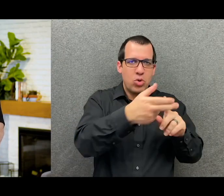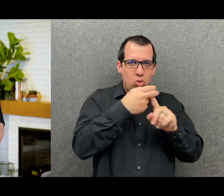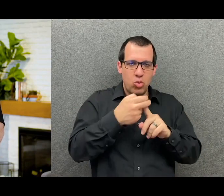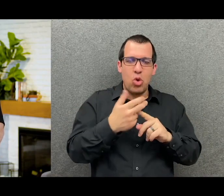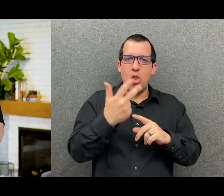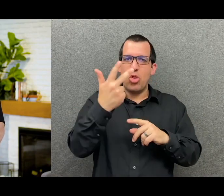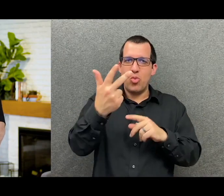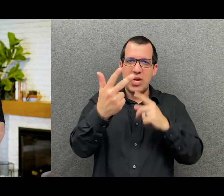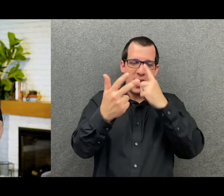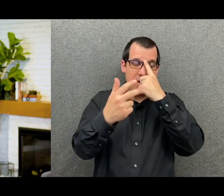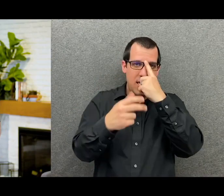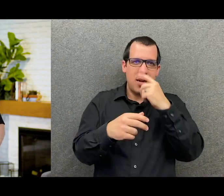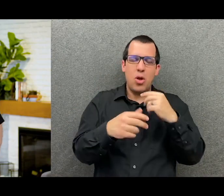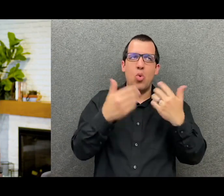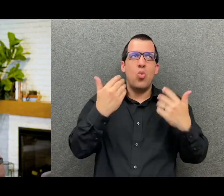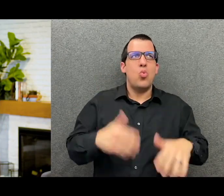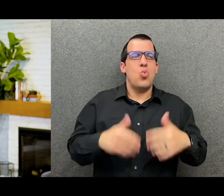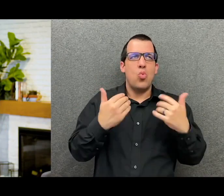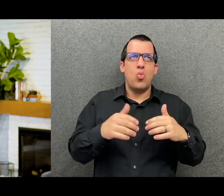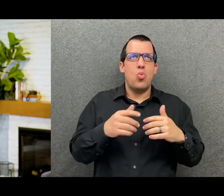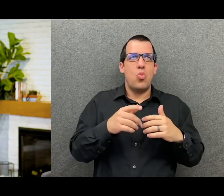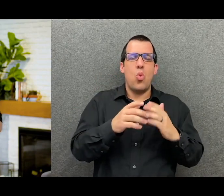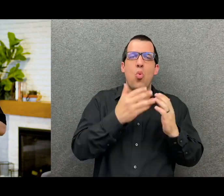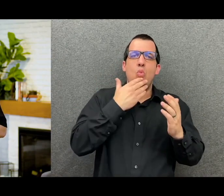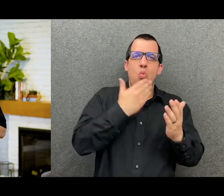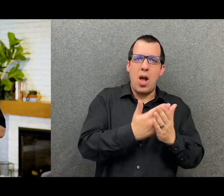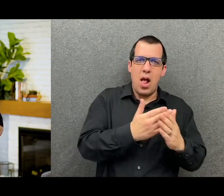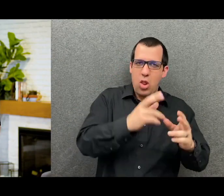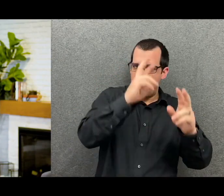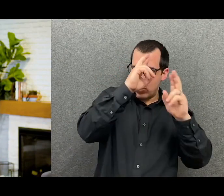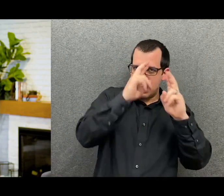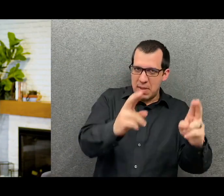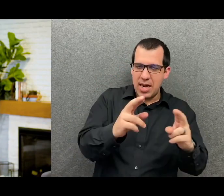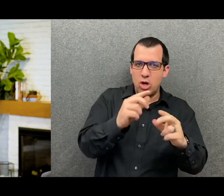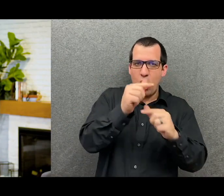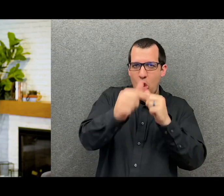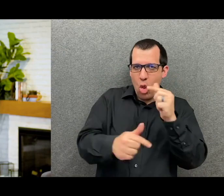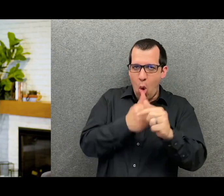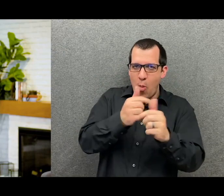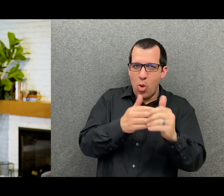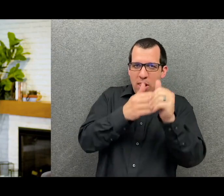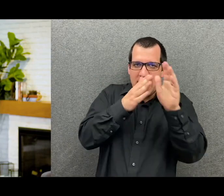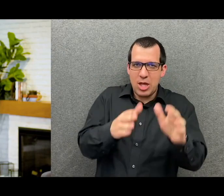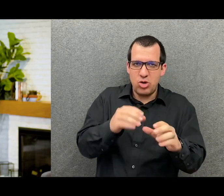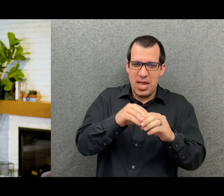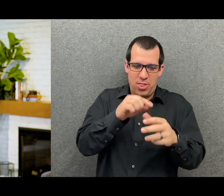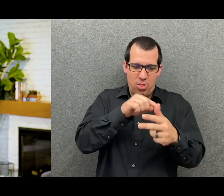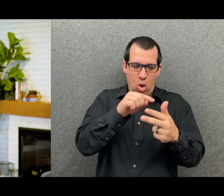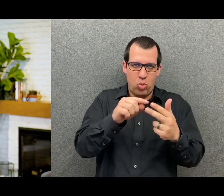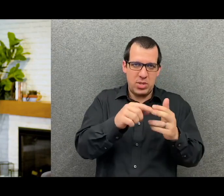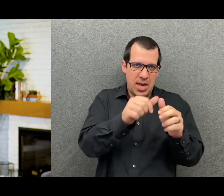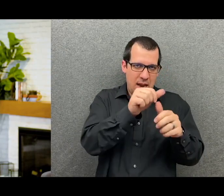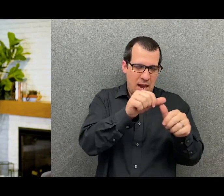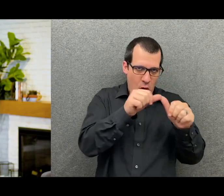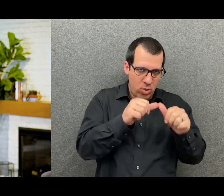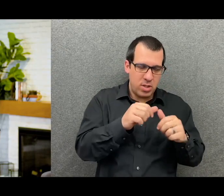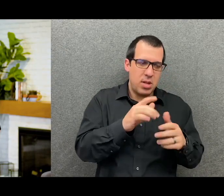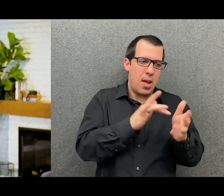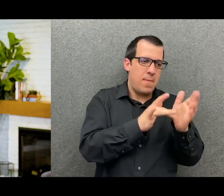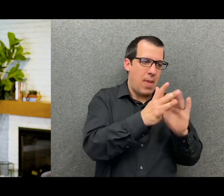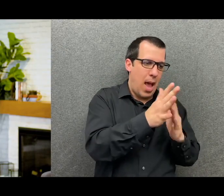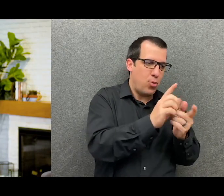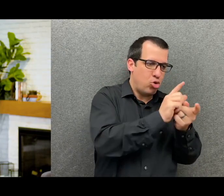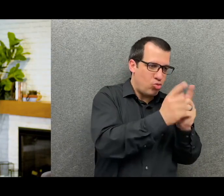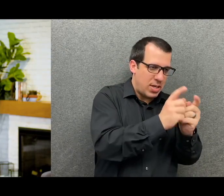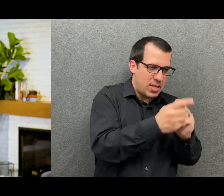about it, and God has called them three time-tested, well-respected global leaders in these